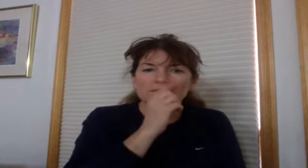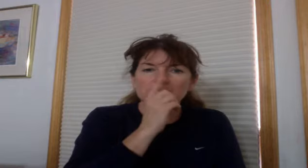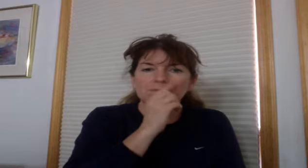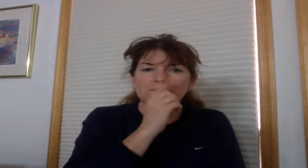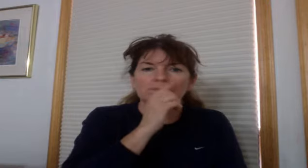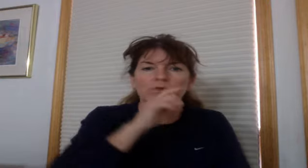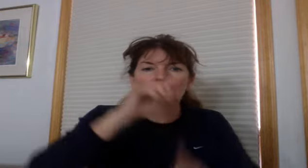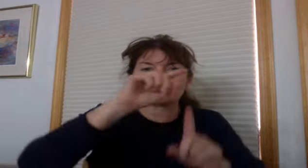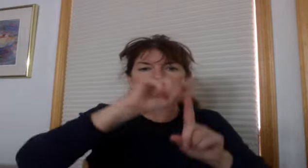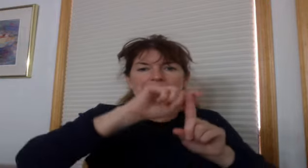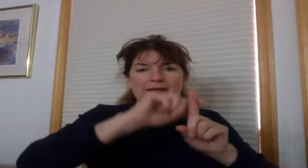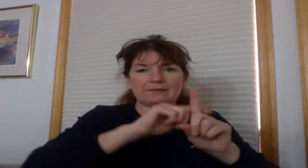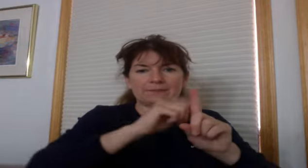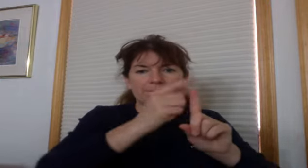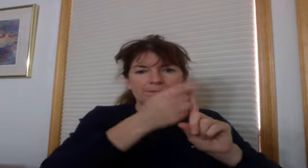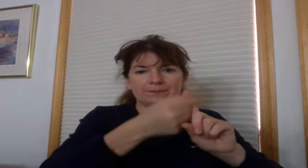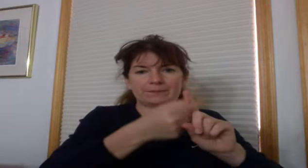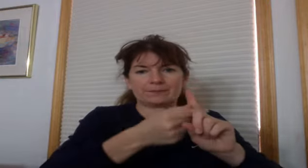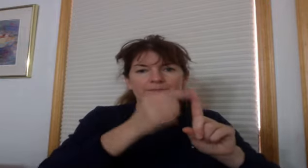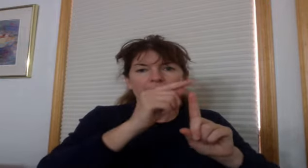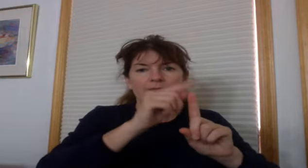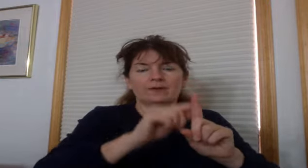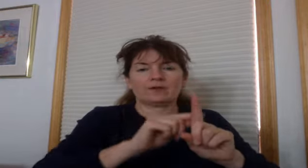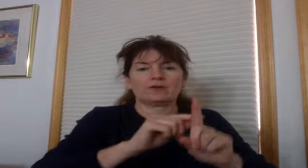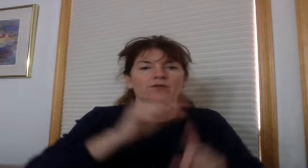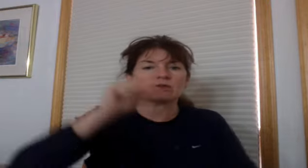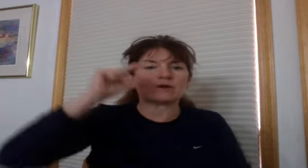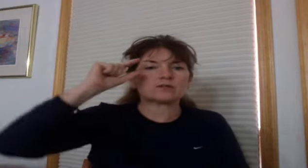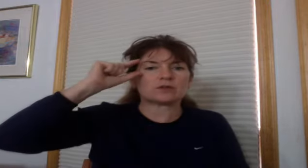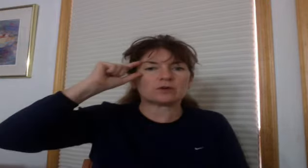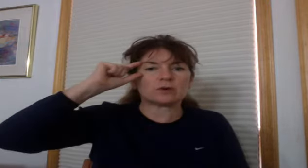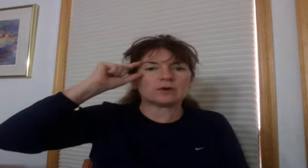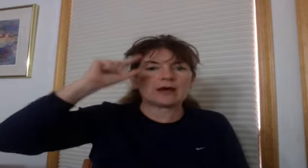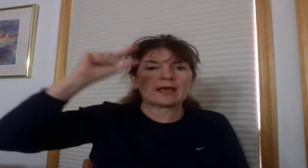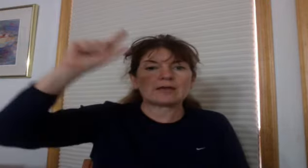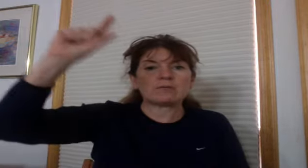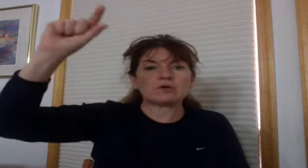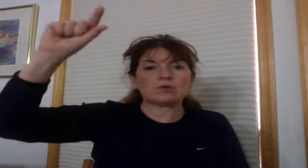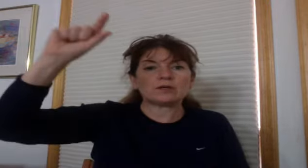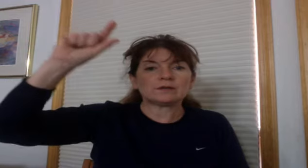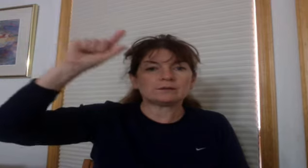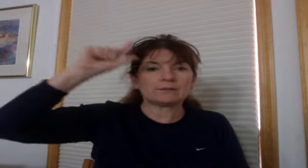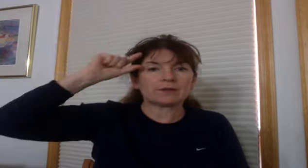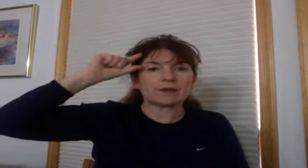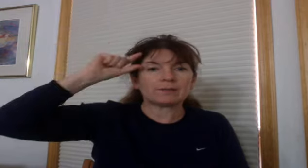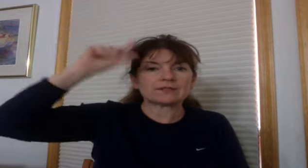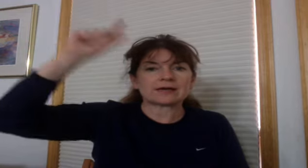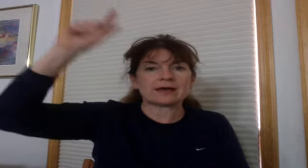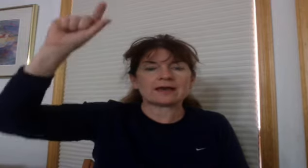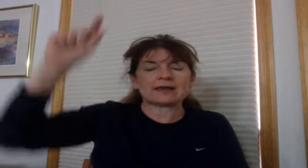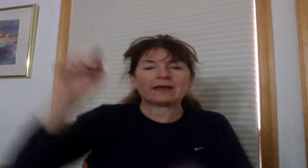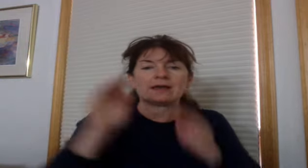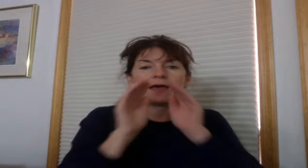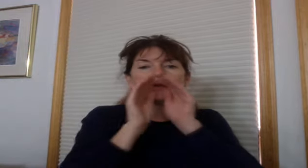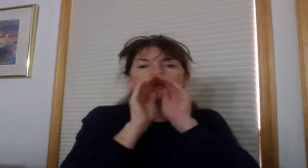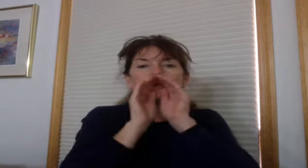with a banana. There's also a moon up in the sky and a balloon.